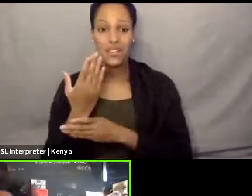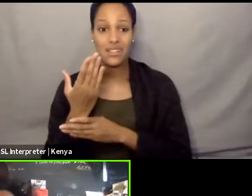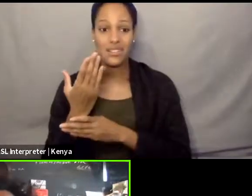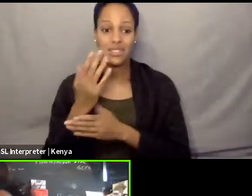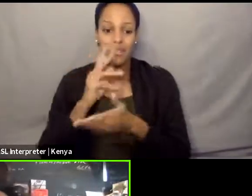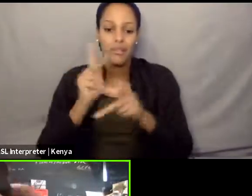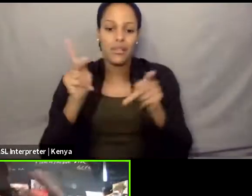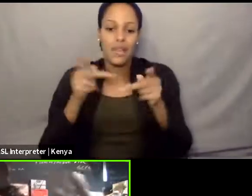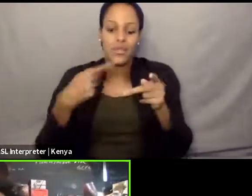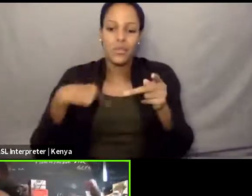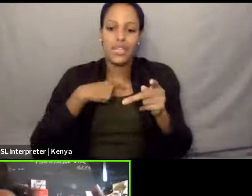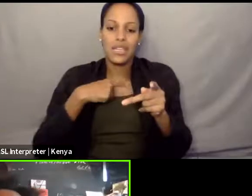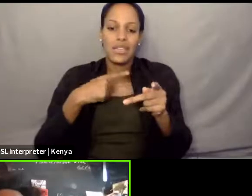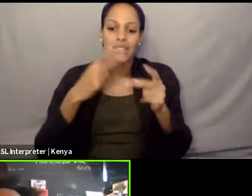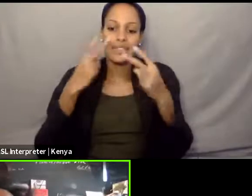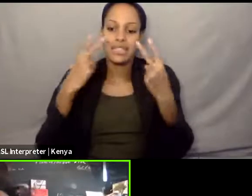witness